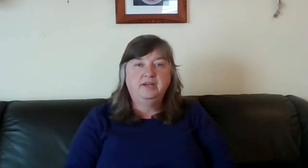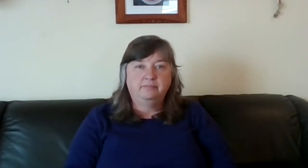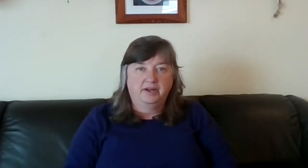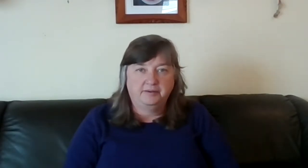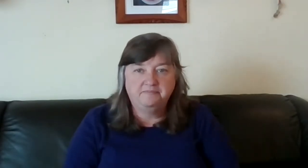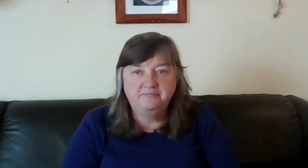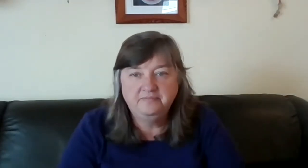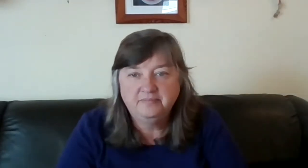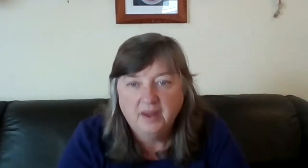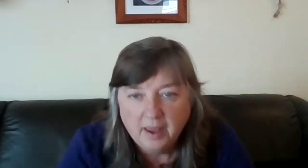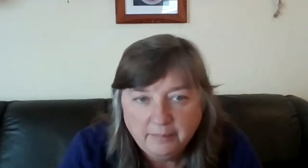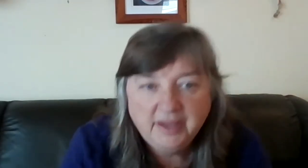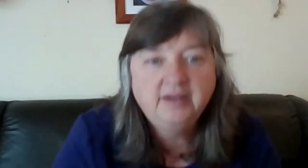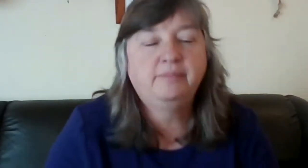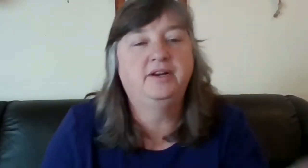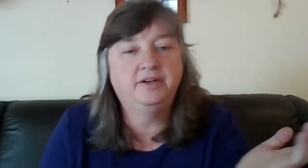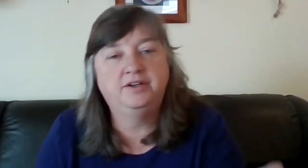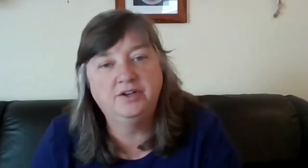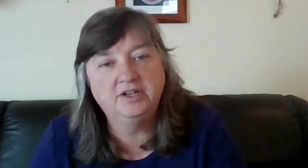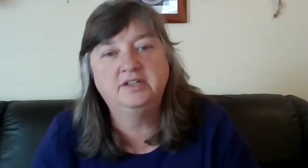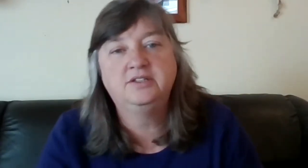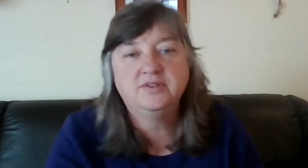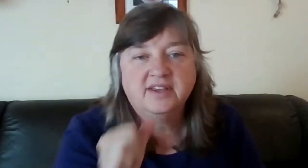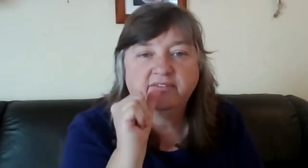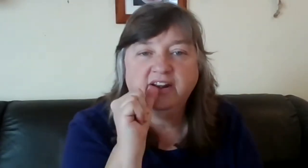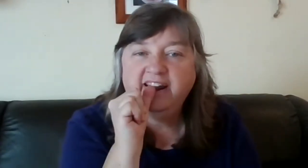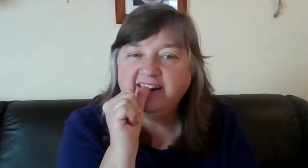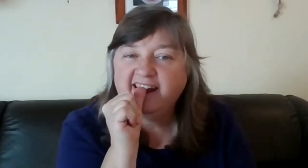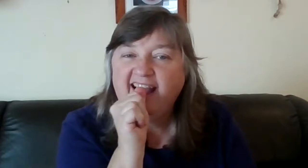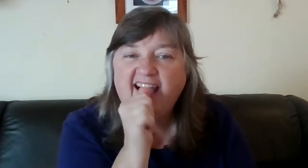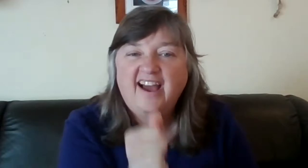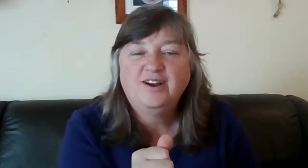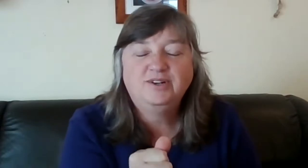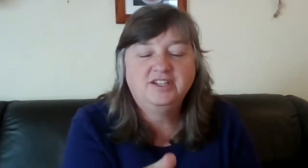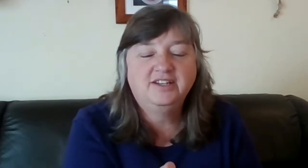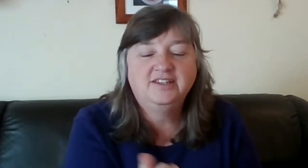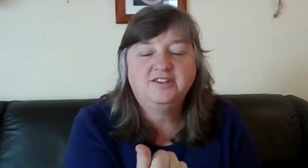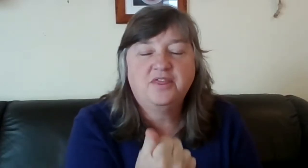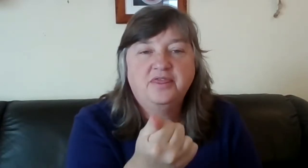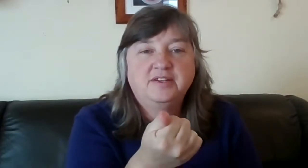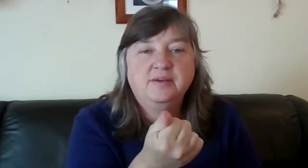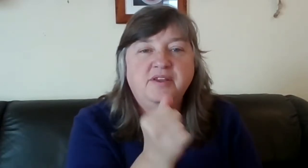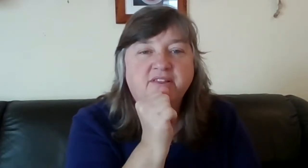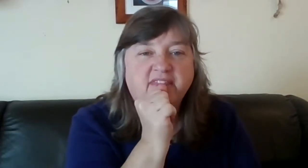Peanut butter. Peanut butter, you're going to do the sign for nut, which is the tip of your